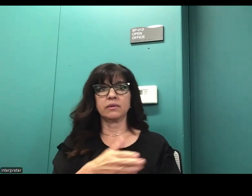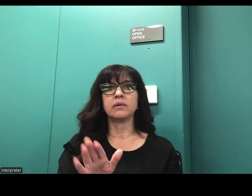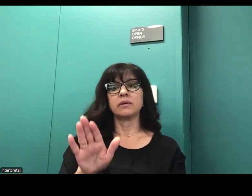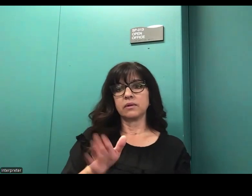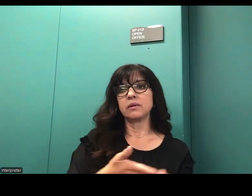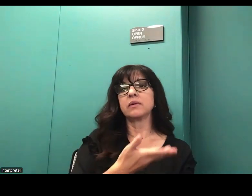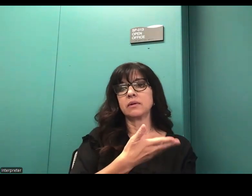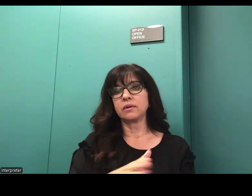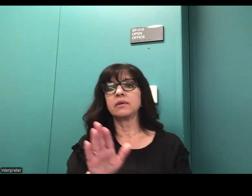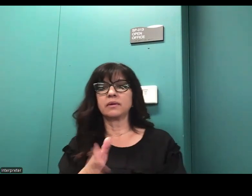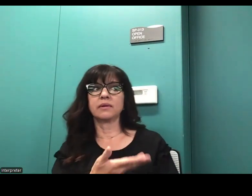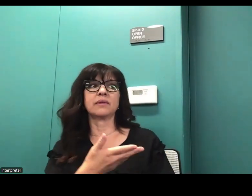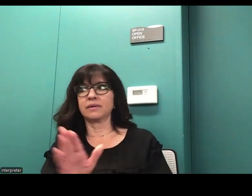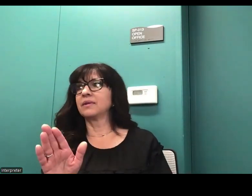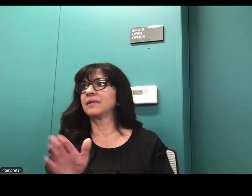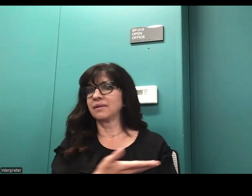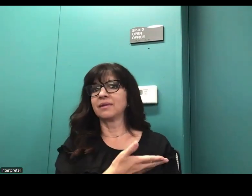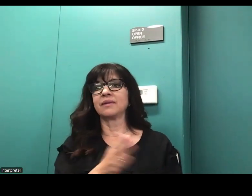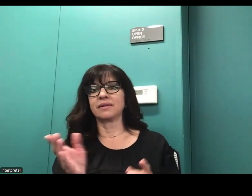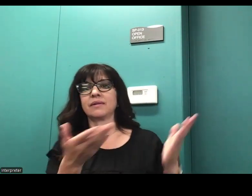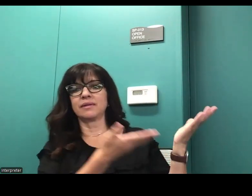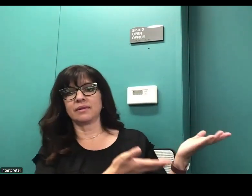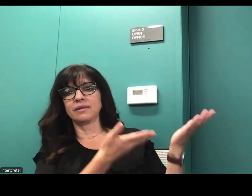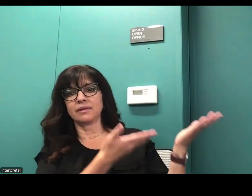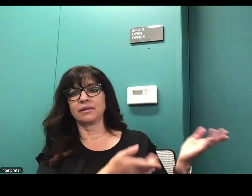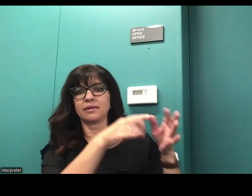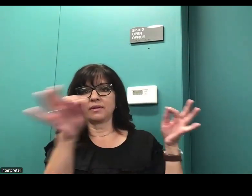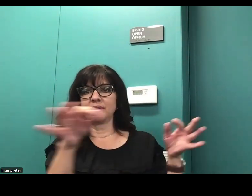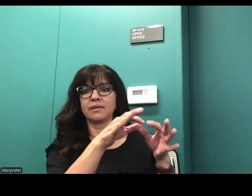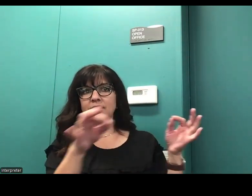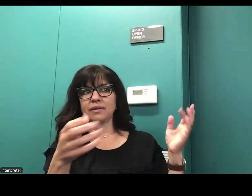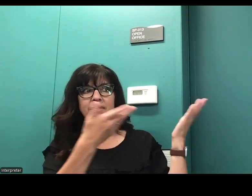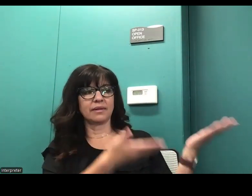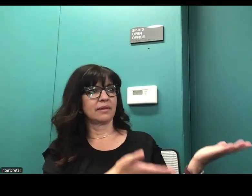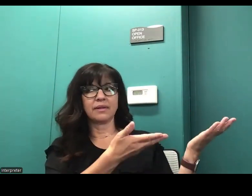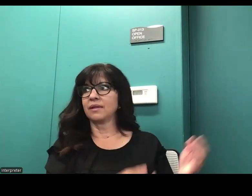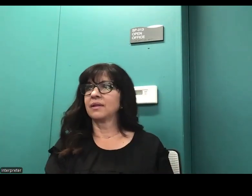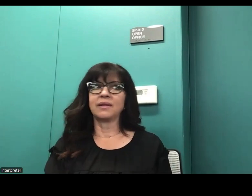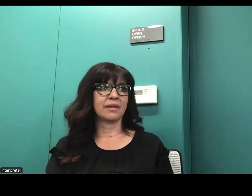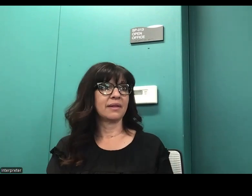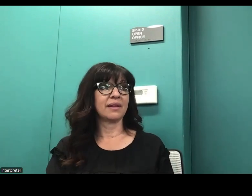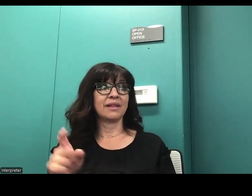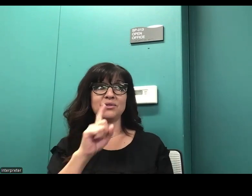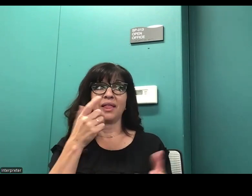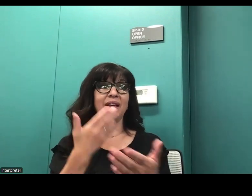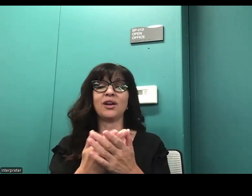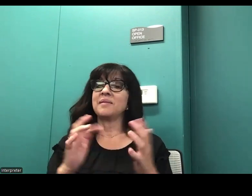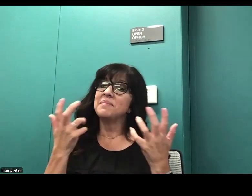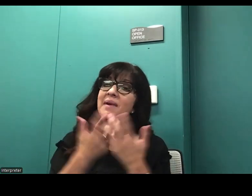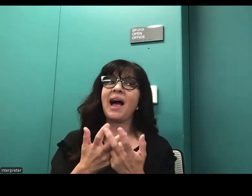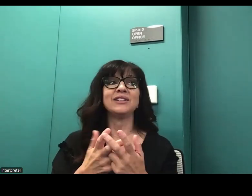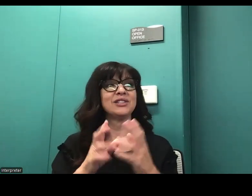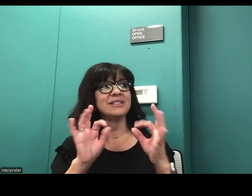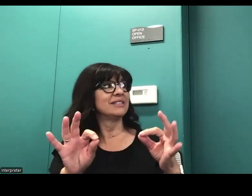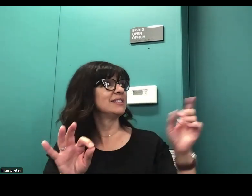do? What you just me do? What you just me do? Okay. This is really good. This is active, like totally right